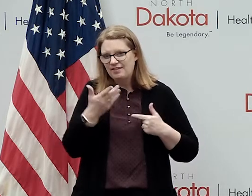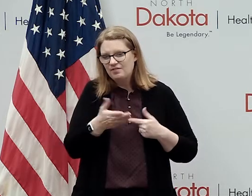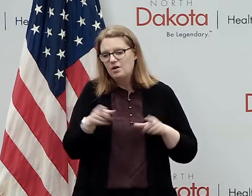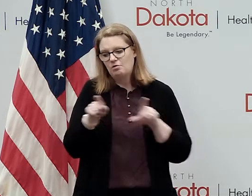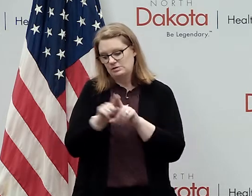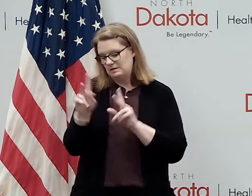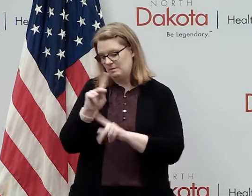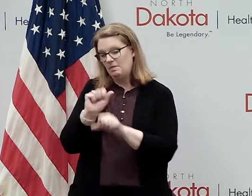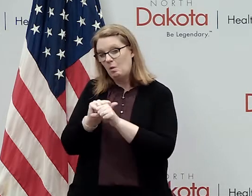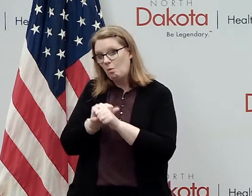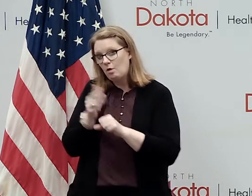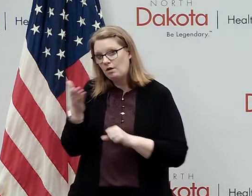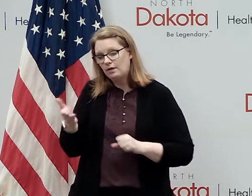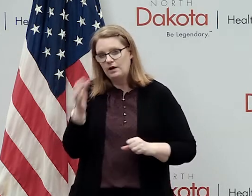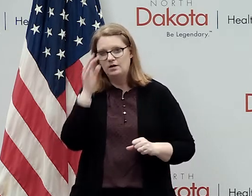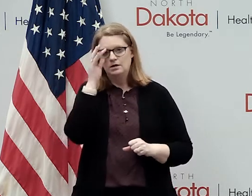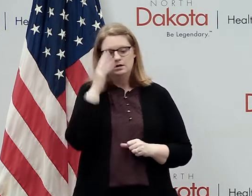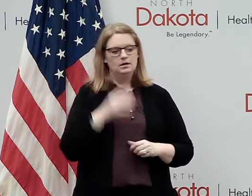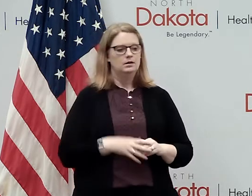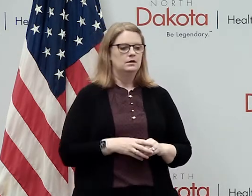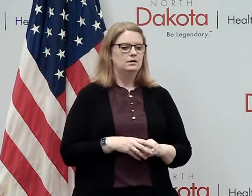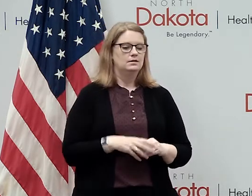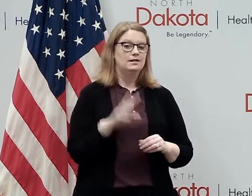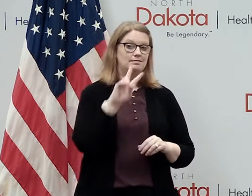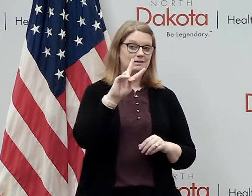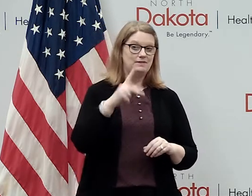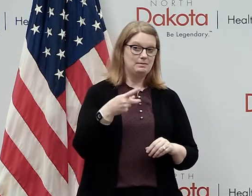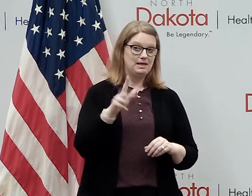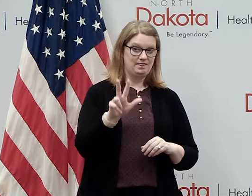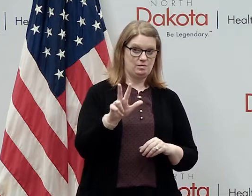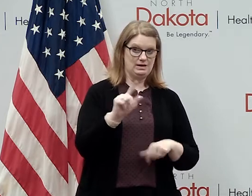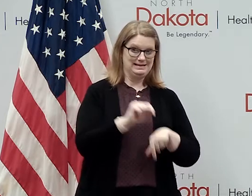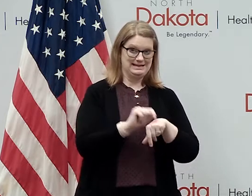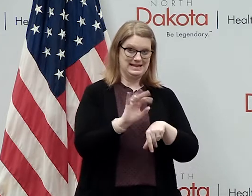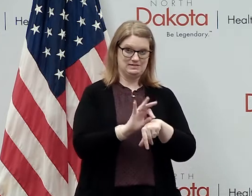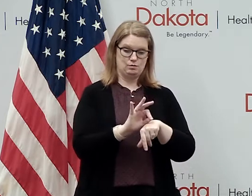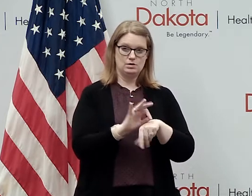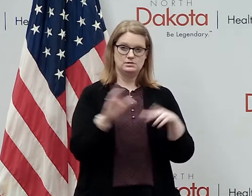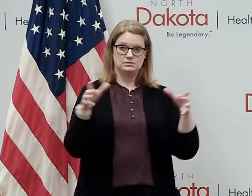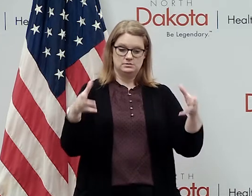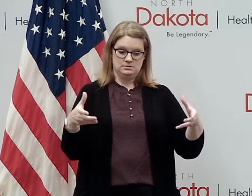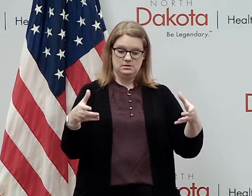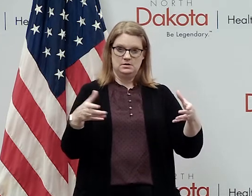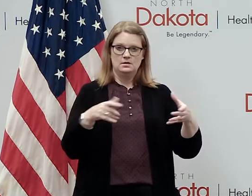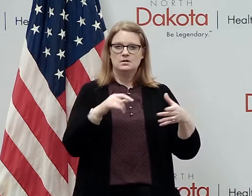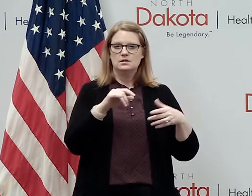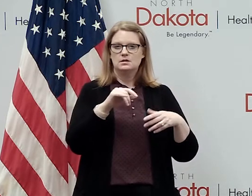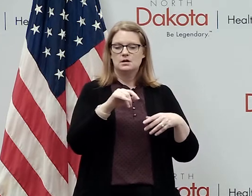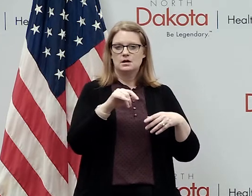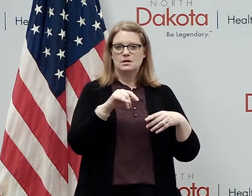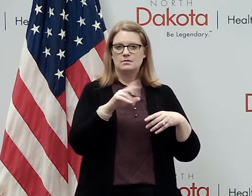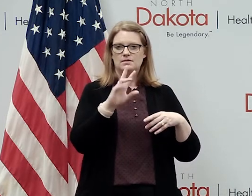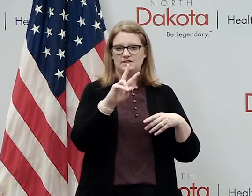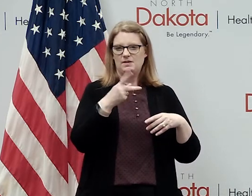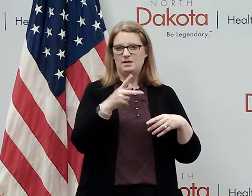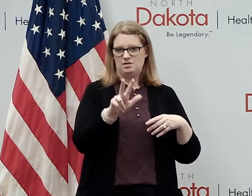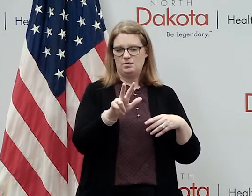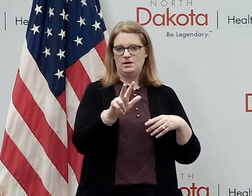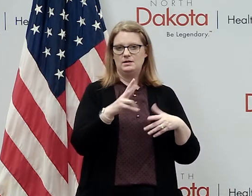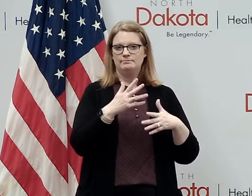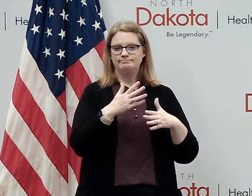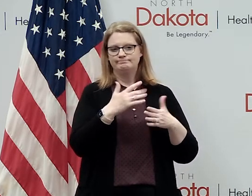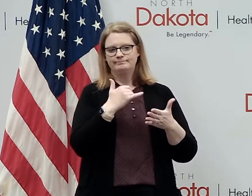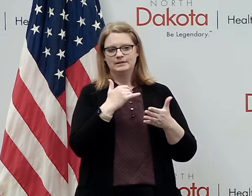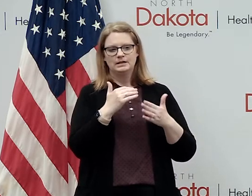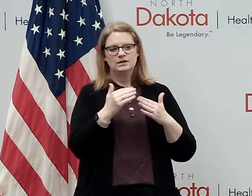there. As of today, the VP3 task force, the Vulnerable Population Protection Plan task force, has